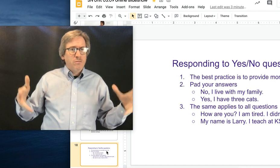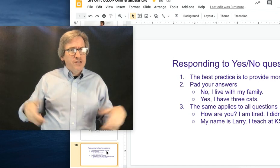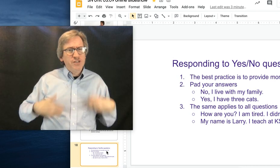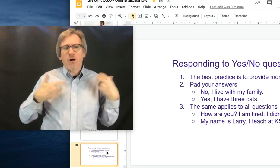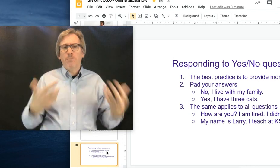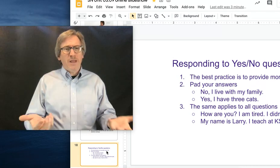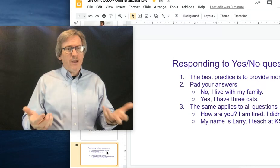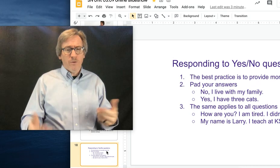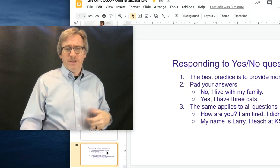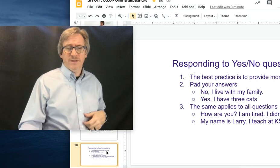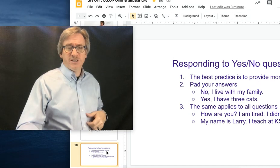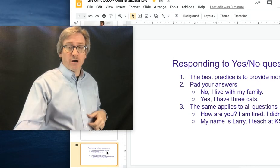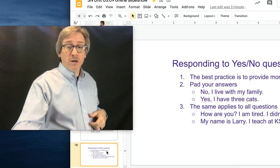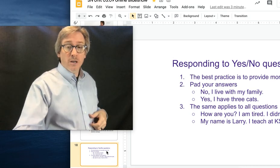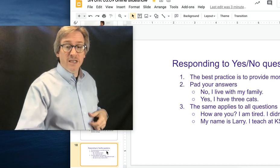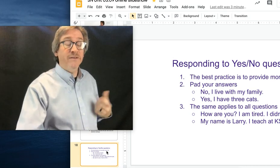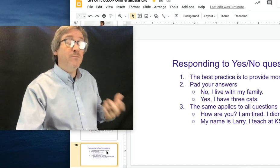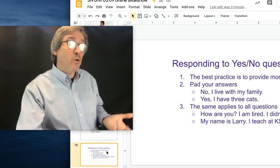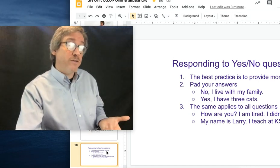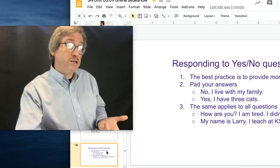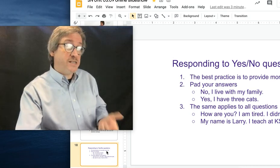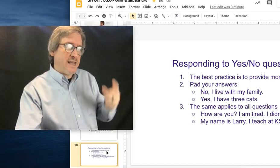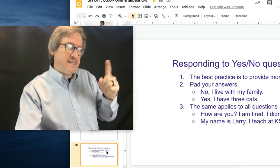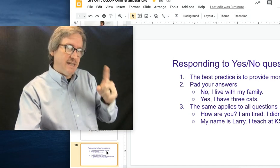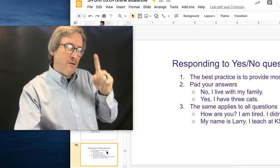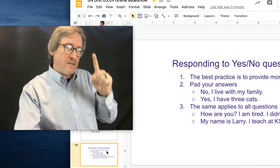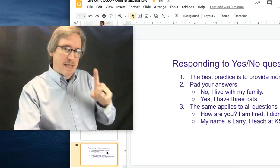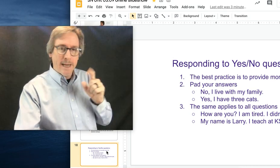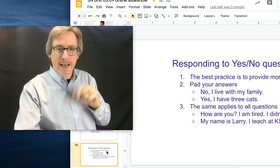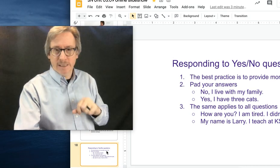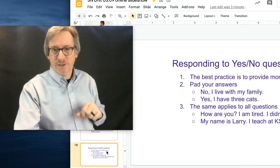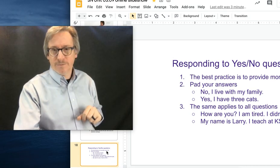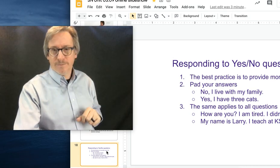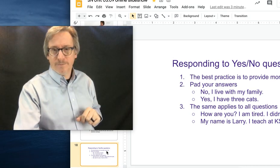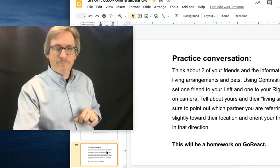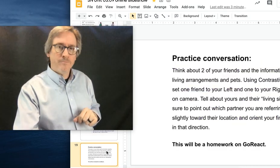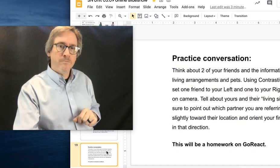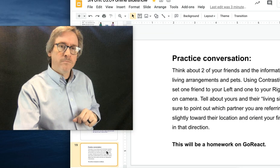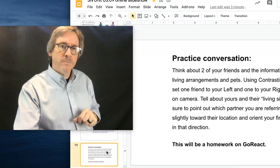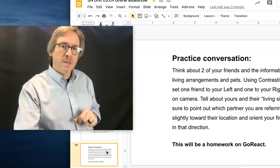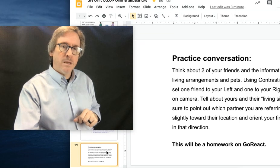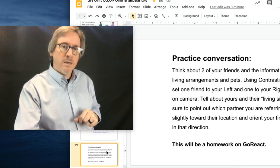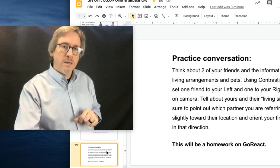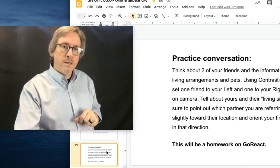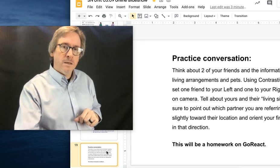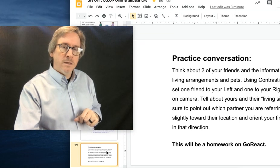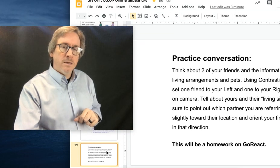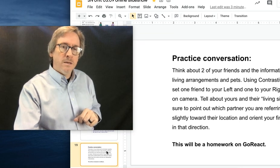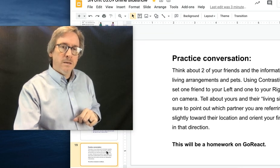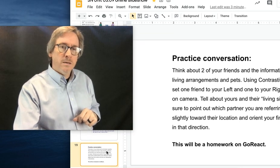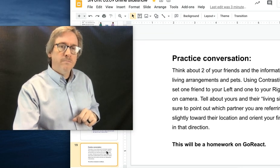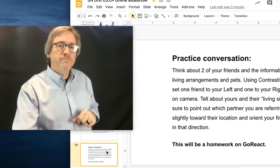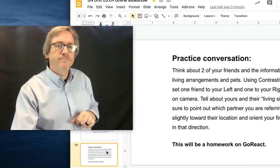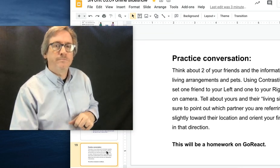know, start playing with them and start giving more than just a single sign answer.